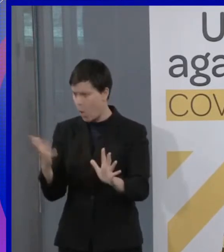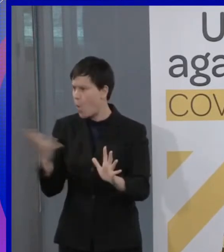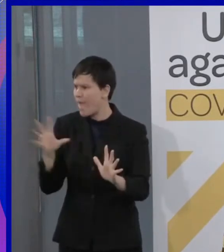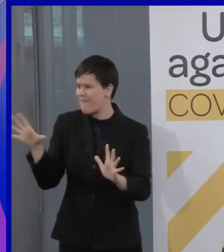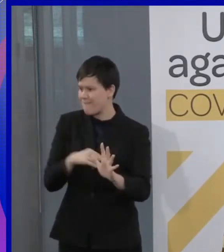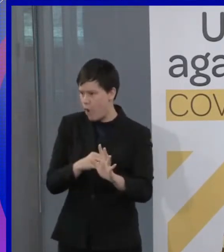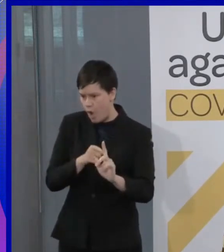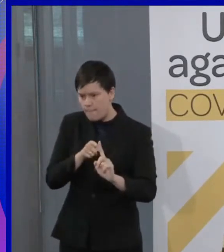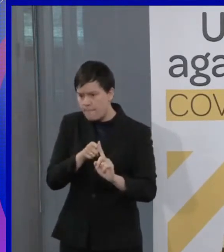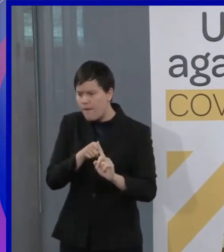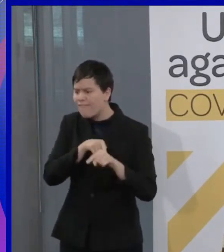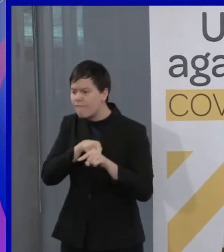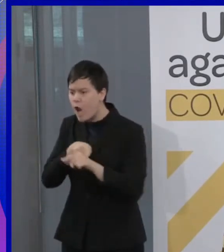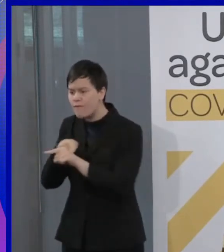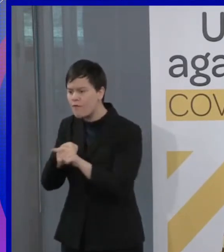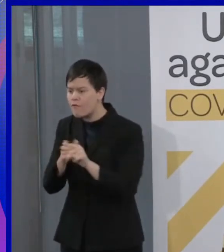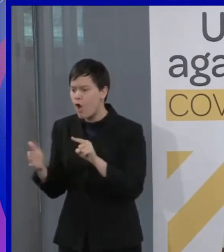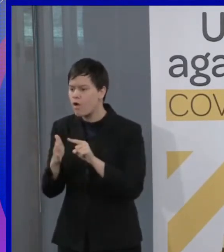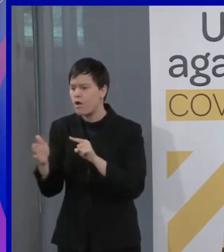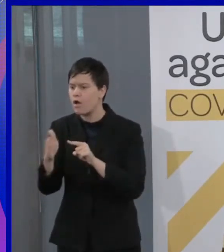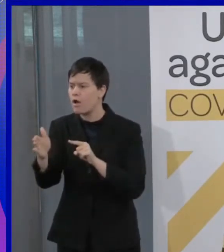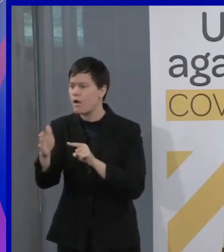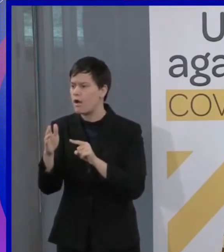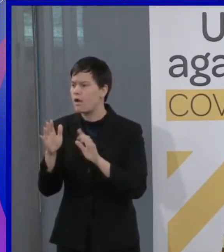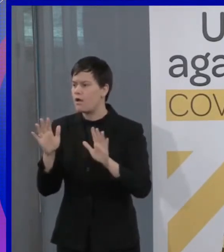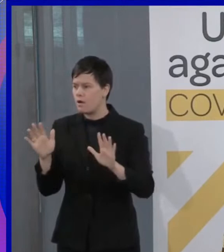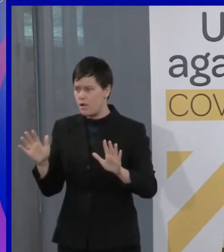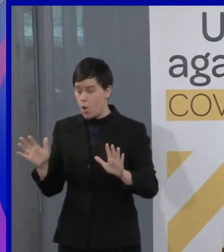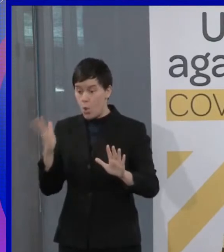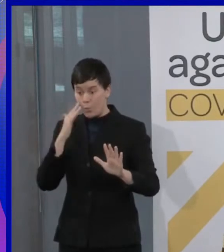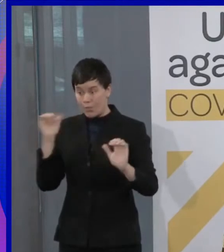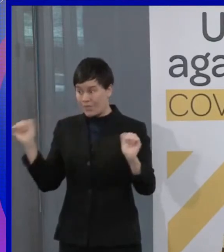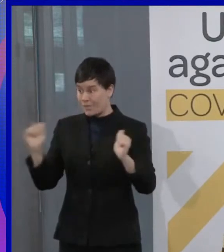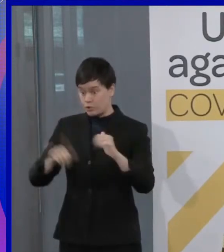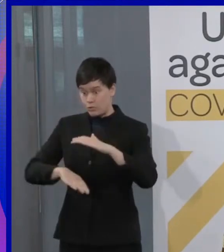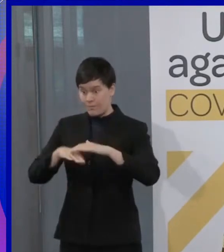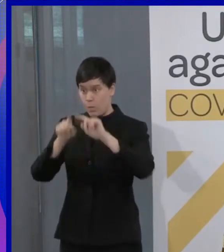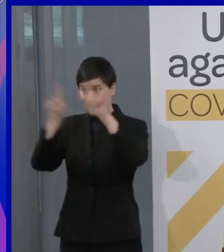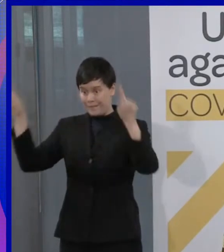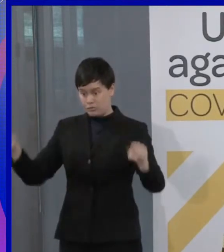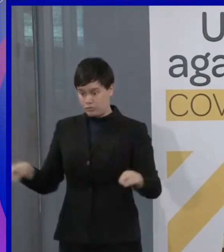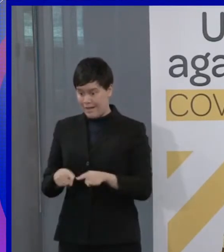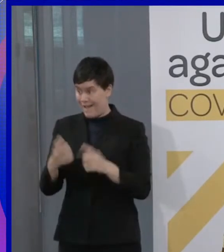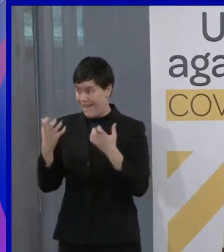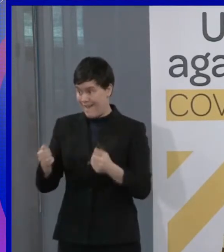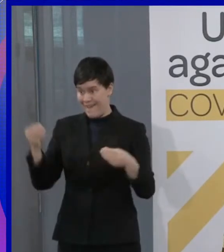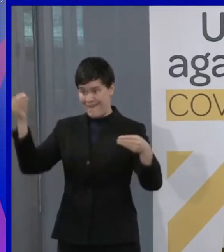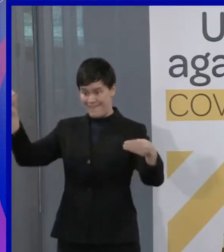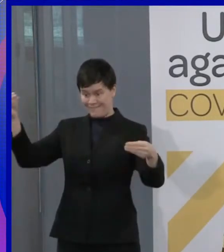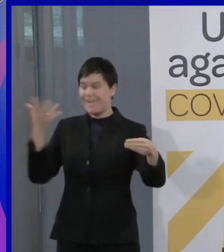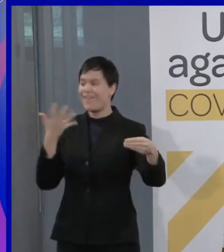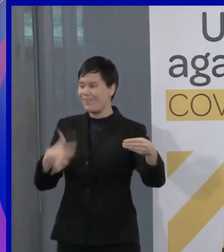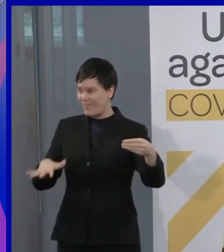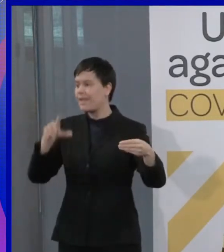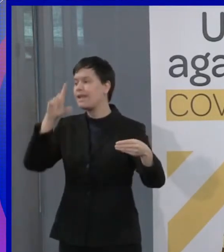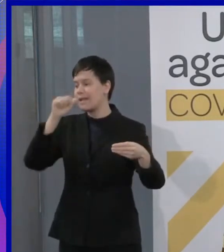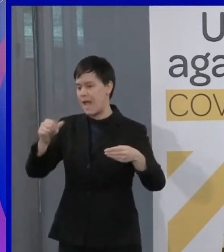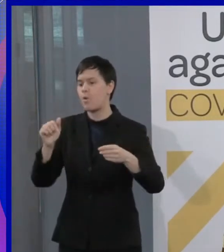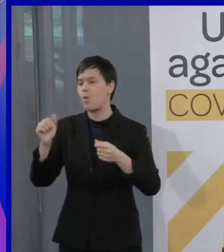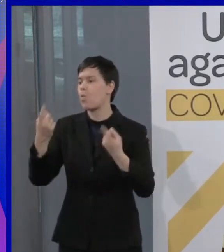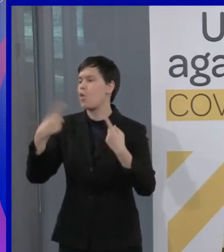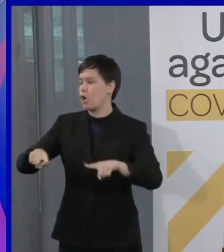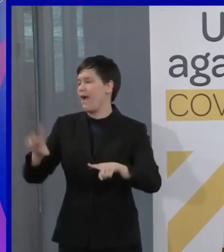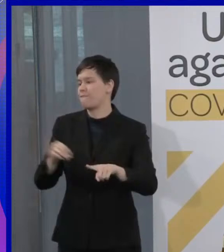that outbreak. It will be, once we have that complete picture, we are much more likely to be able to then go back and trace the origin of